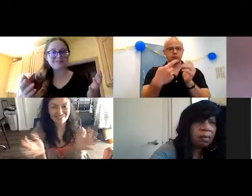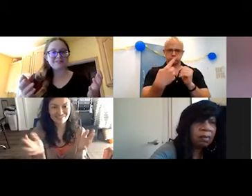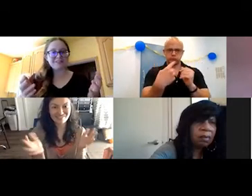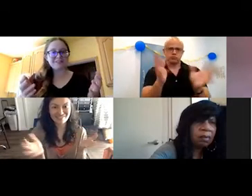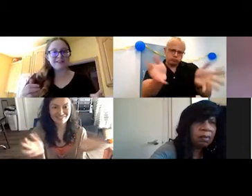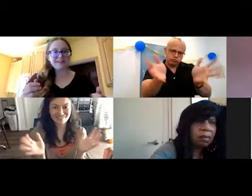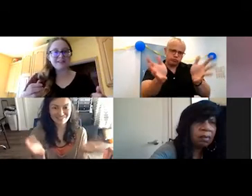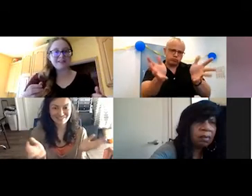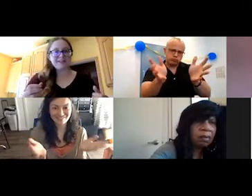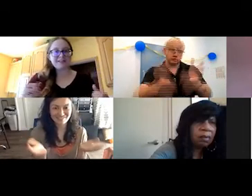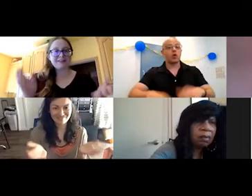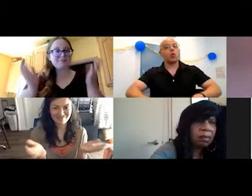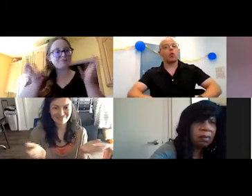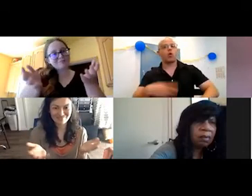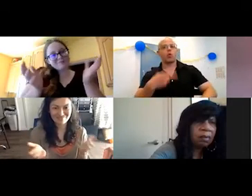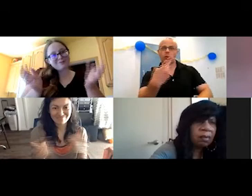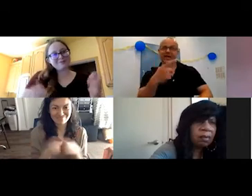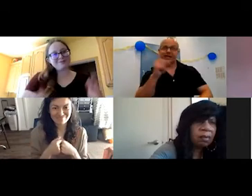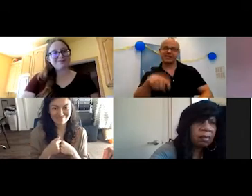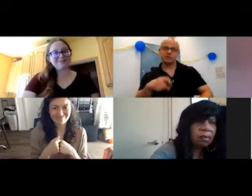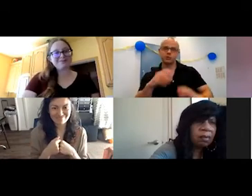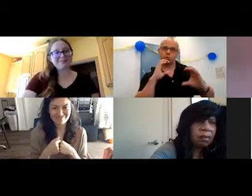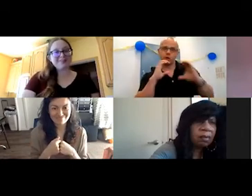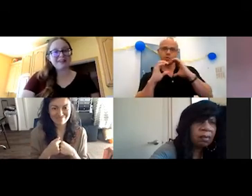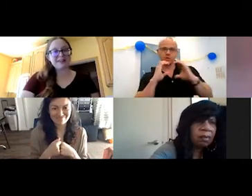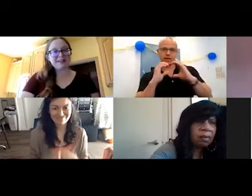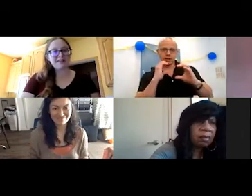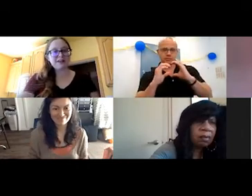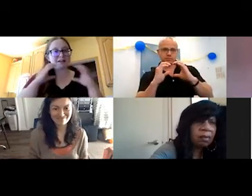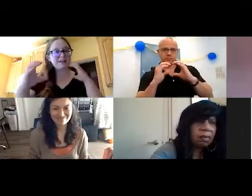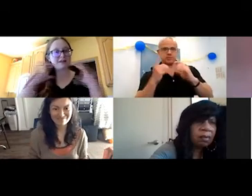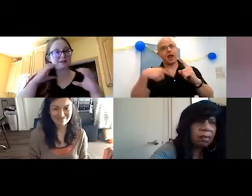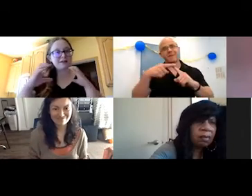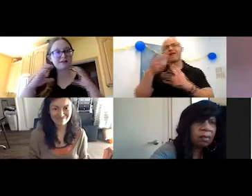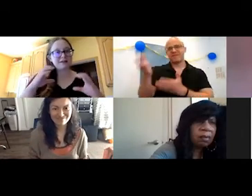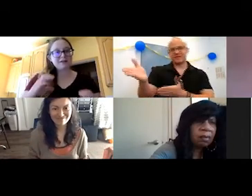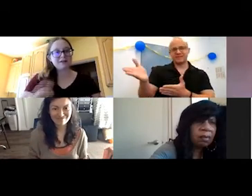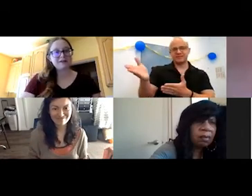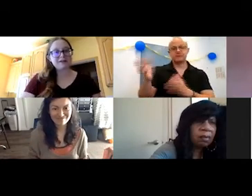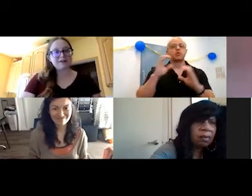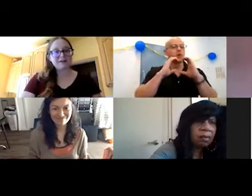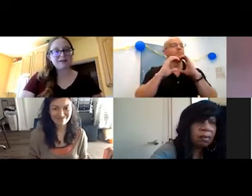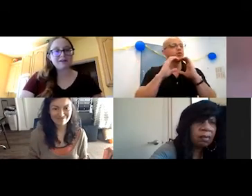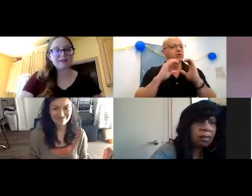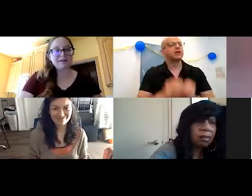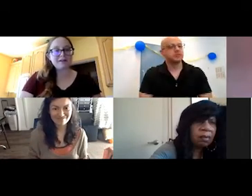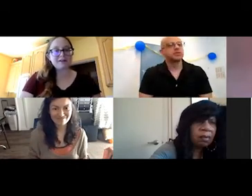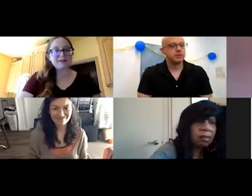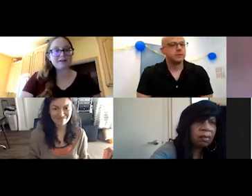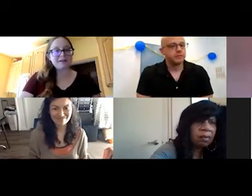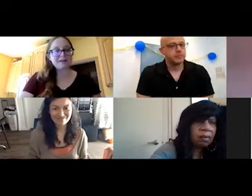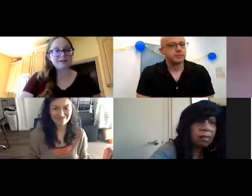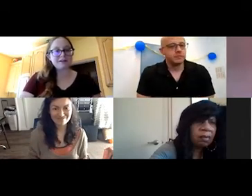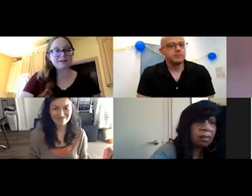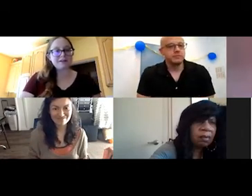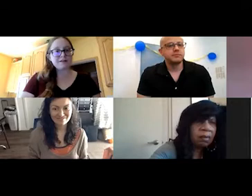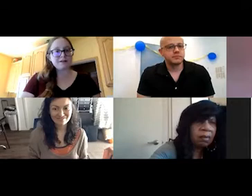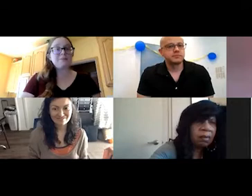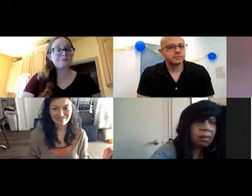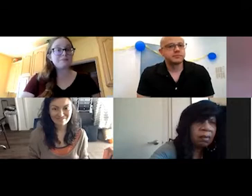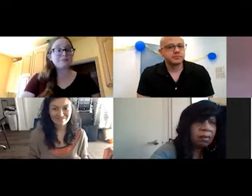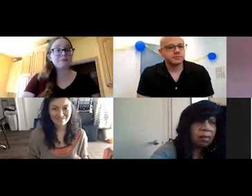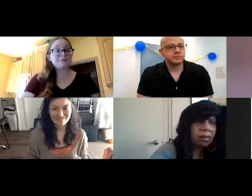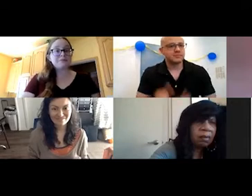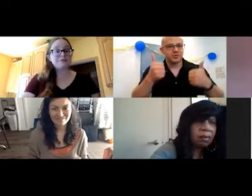chat, 2 hands, shake, chat, you and I can chat. Or if we need to communicate about this, it's more formal,